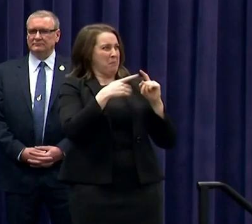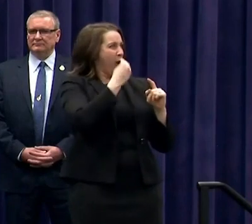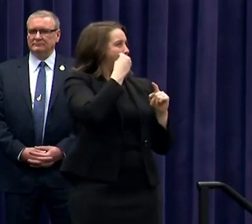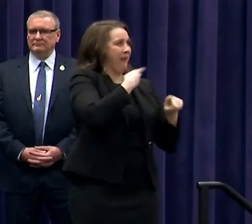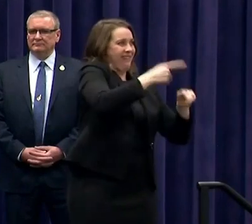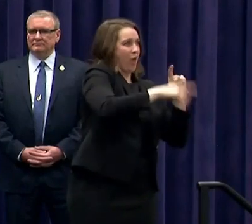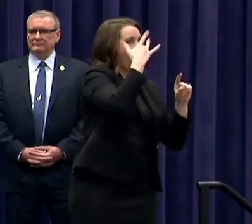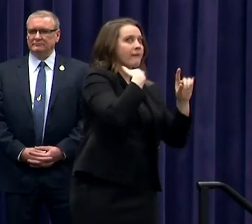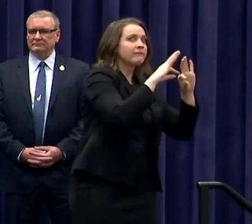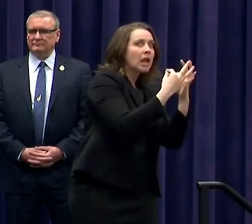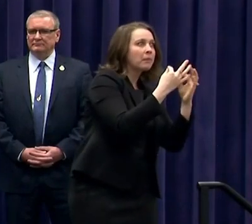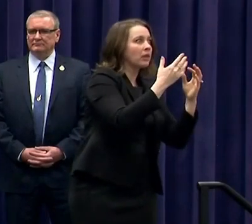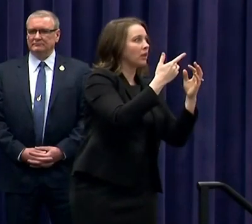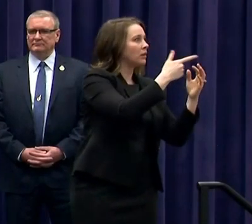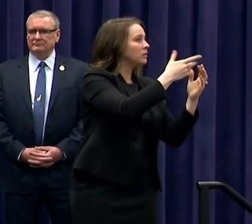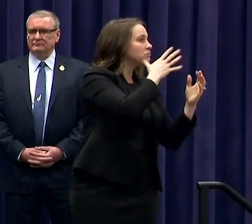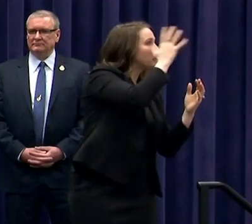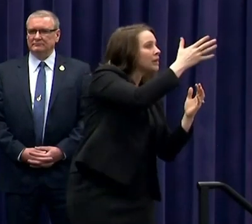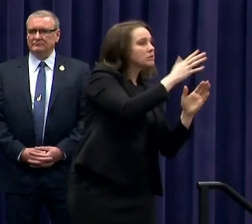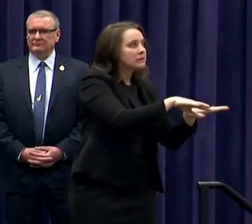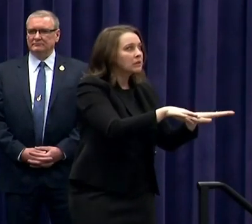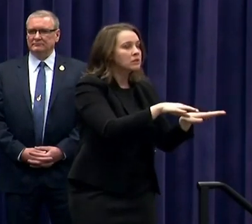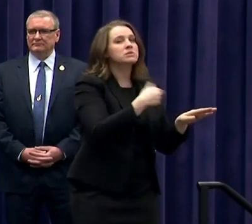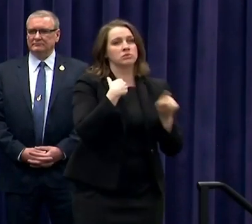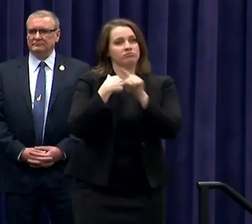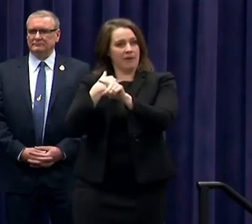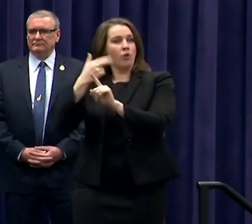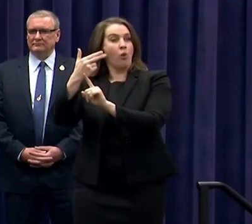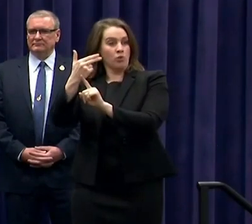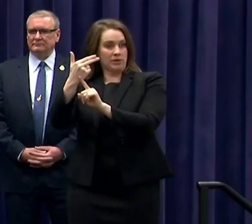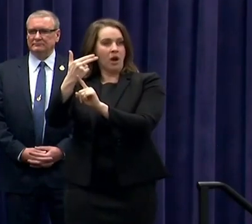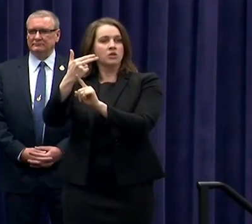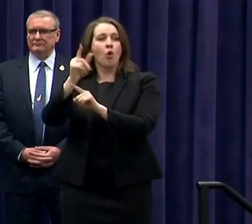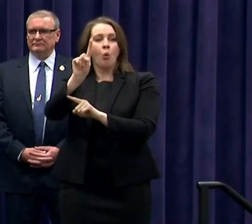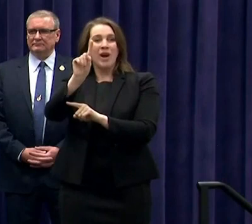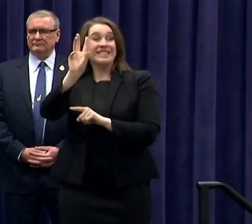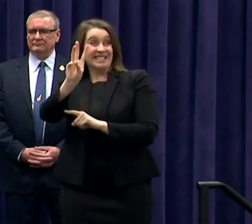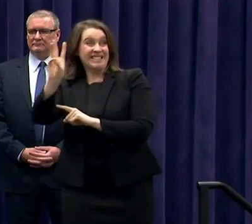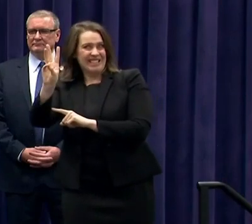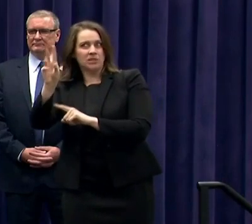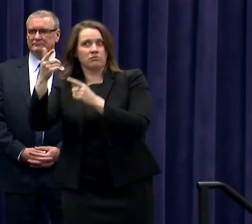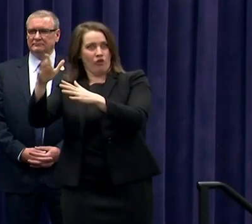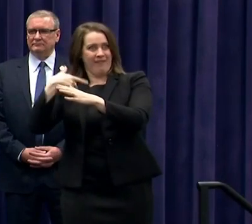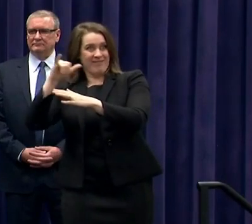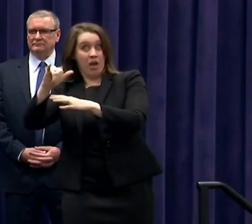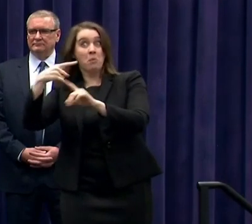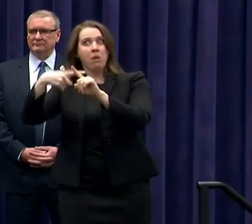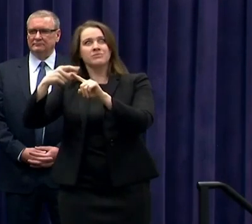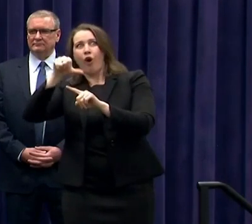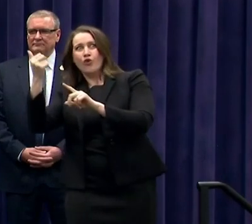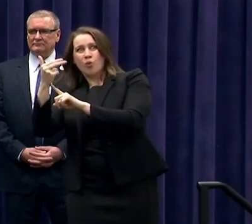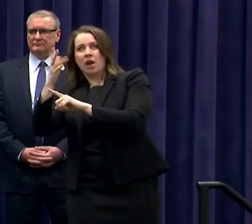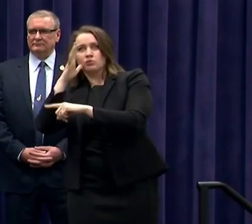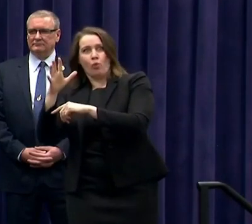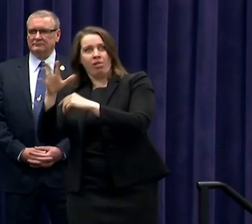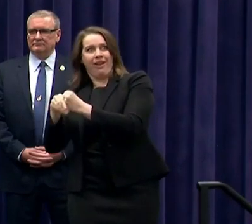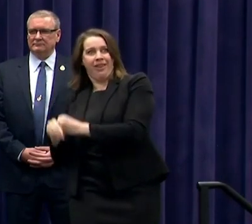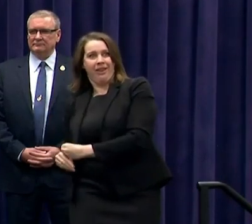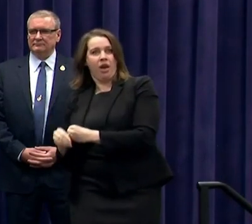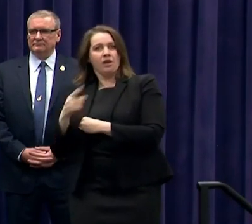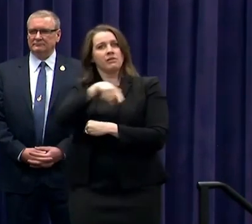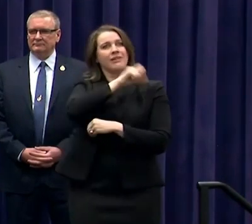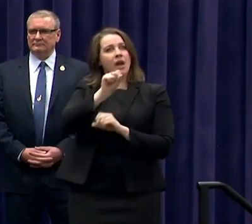we started with Hotel 166, and again, big shout out to them, and we brought other hotel resources online. But we listened